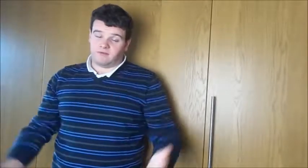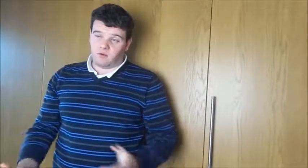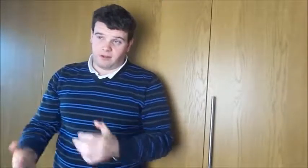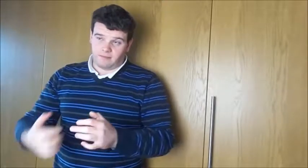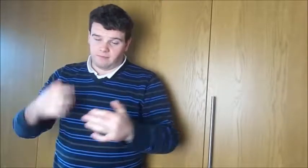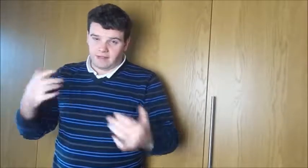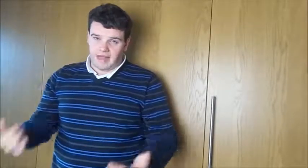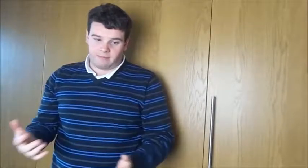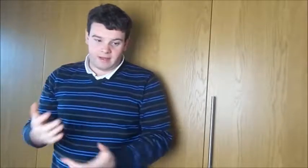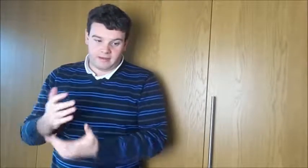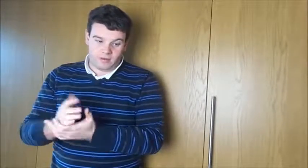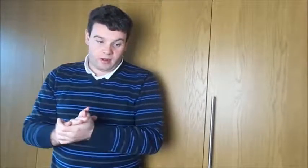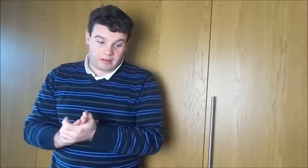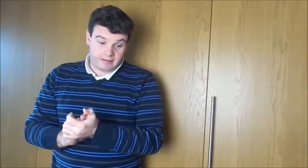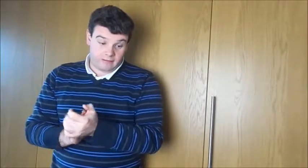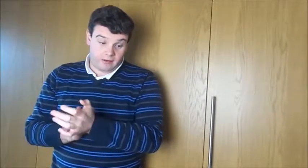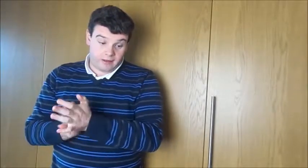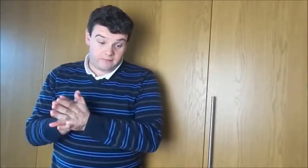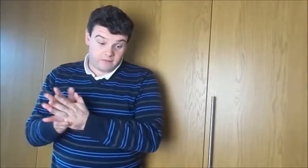quite a happy, nice little life.